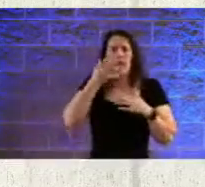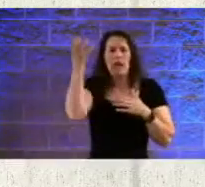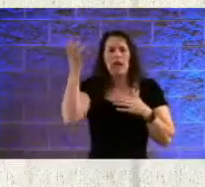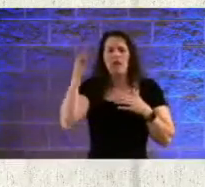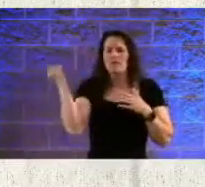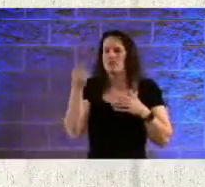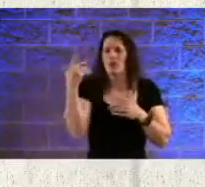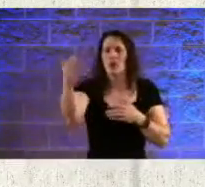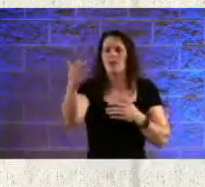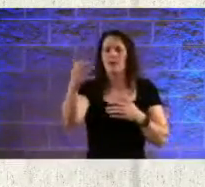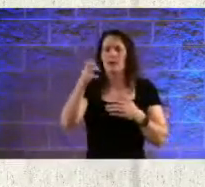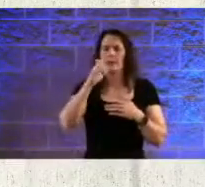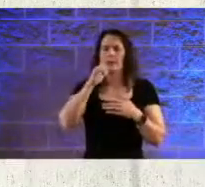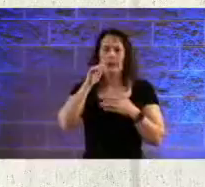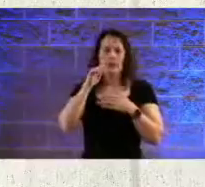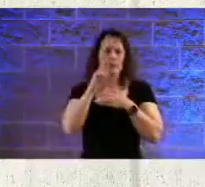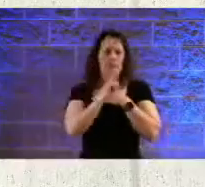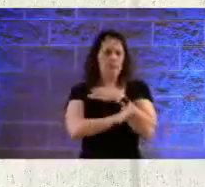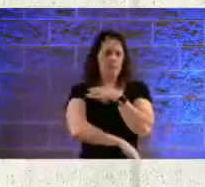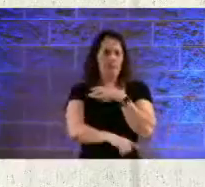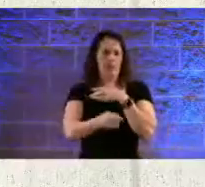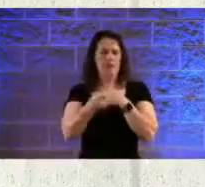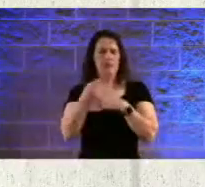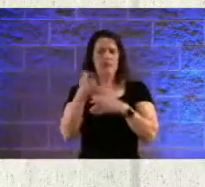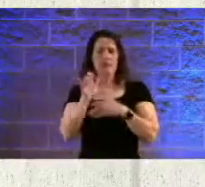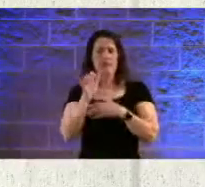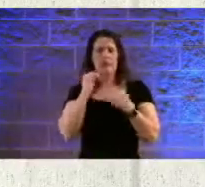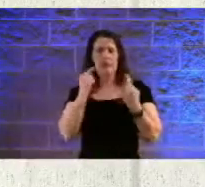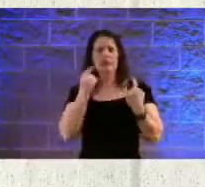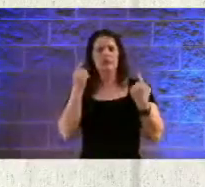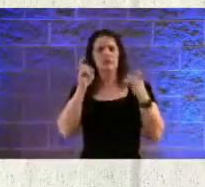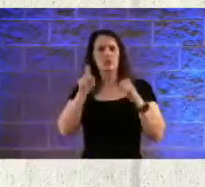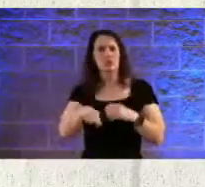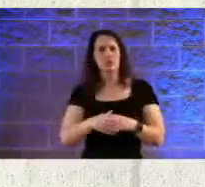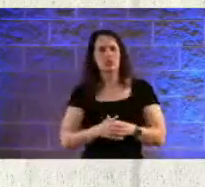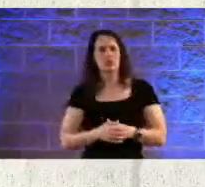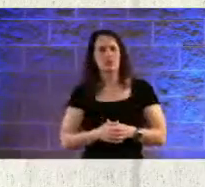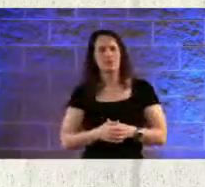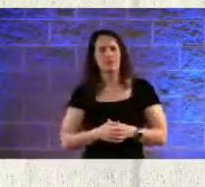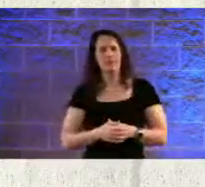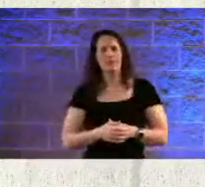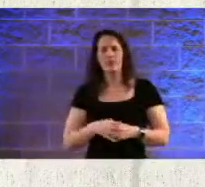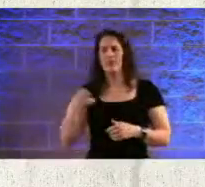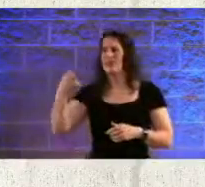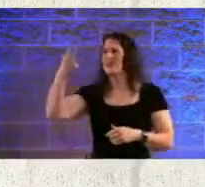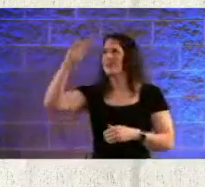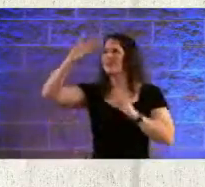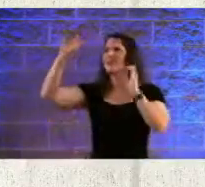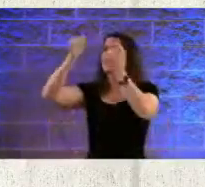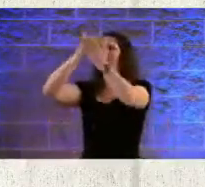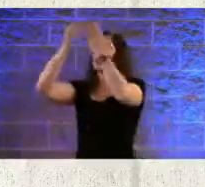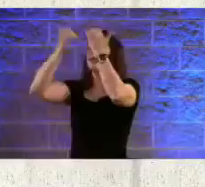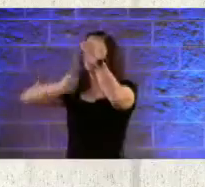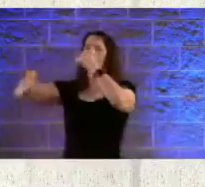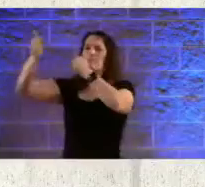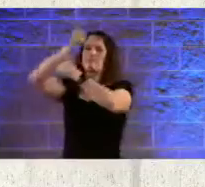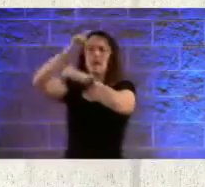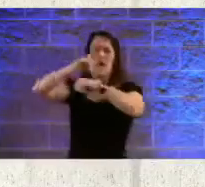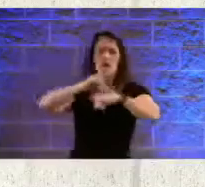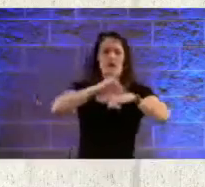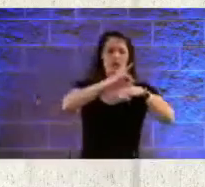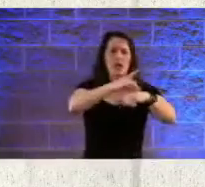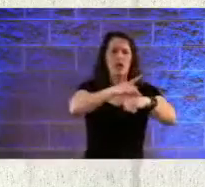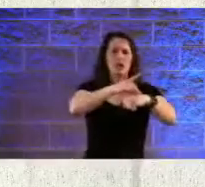our sins deserve or repay us according to our iniquities. For as high as the heavens are above the